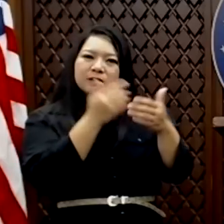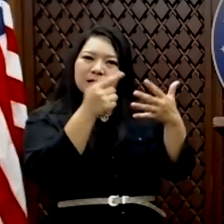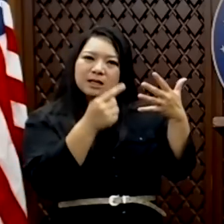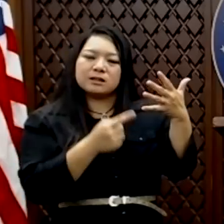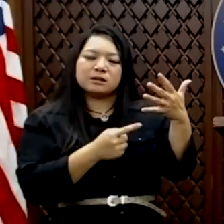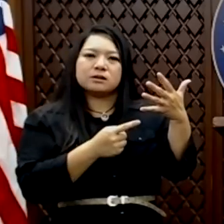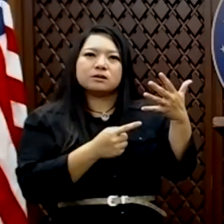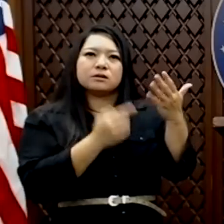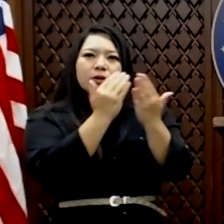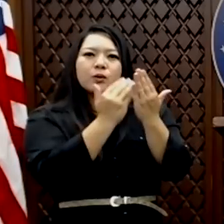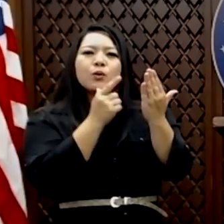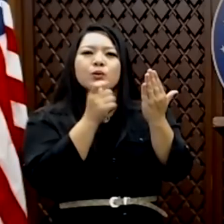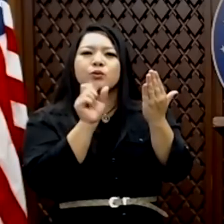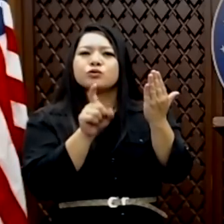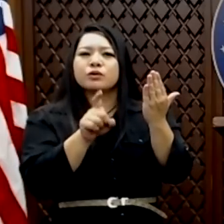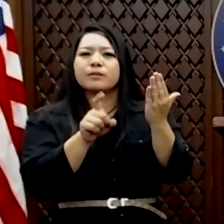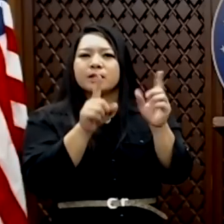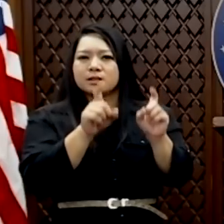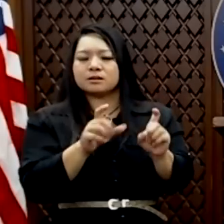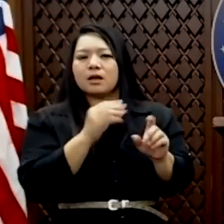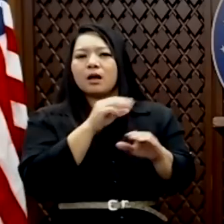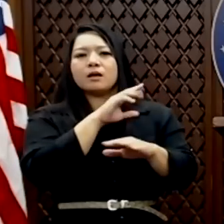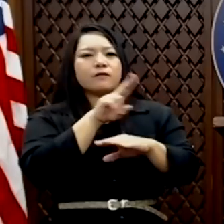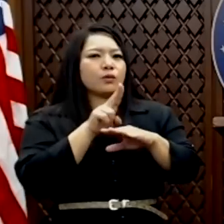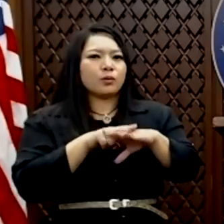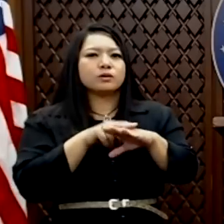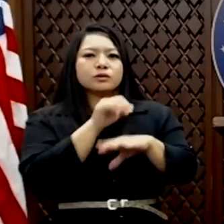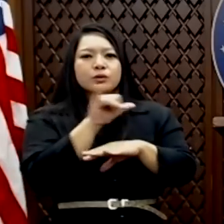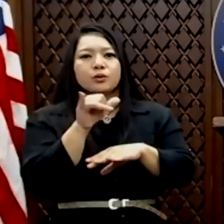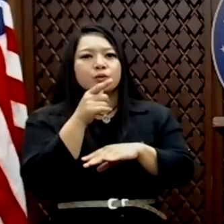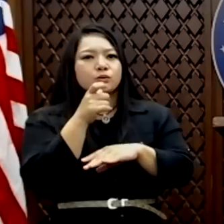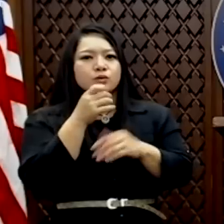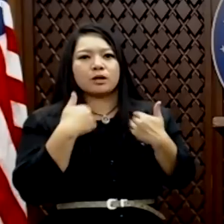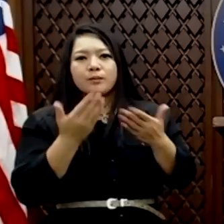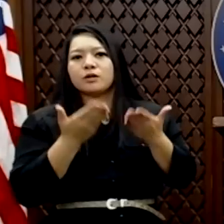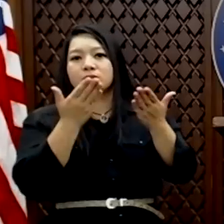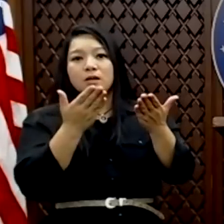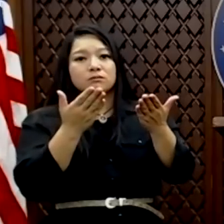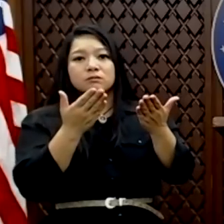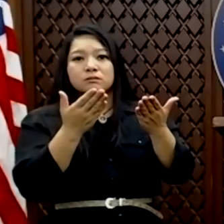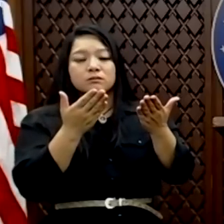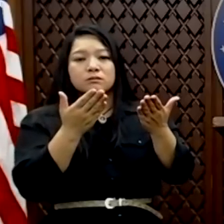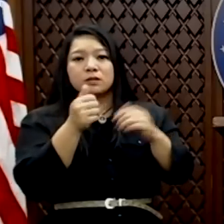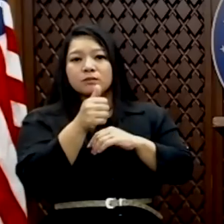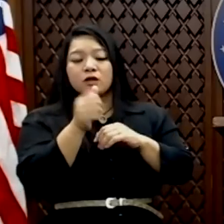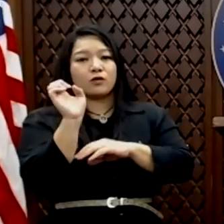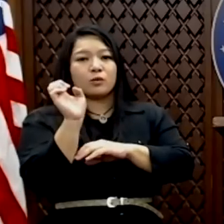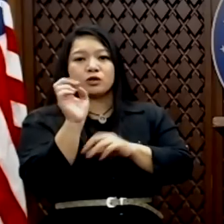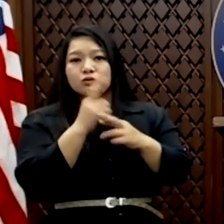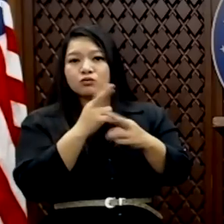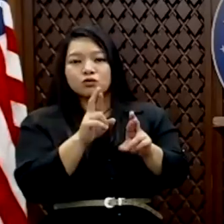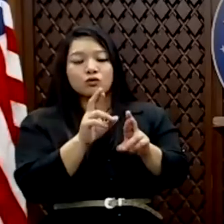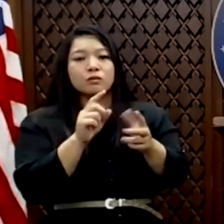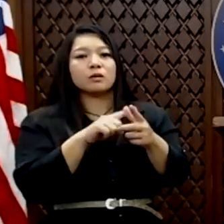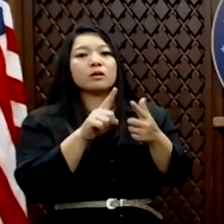that should be tested, and of course it's those that present themselves in the emergency room, those that